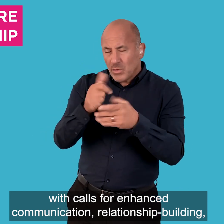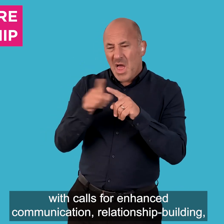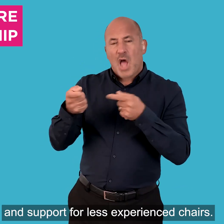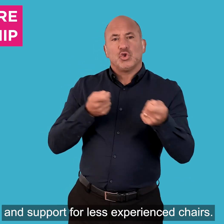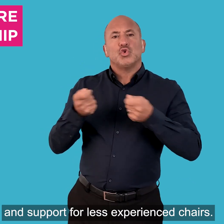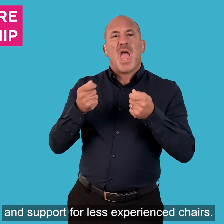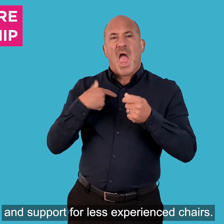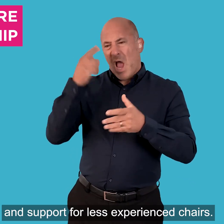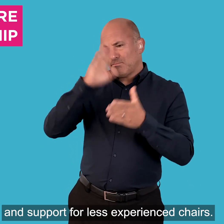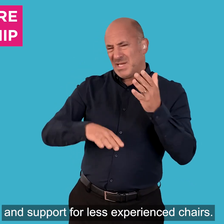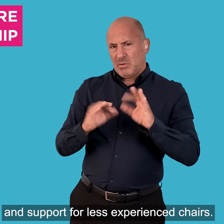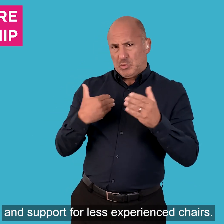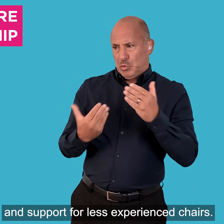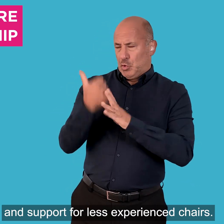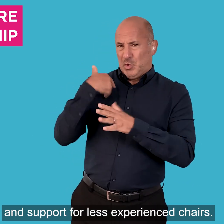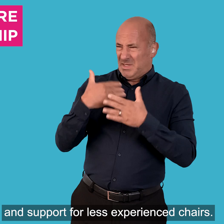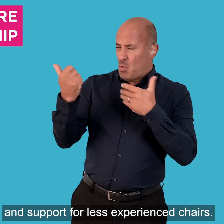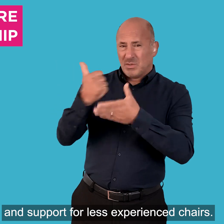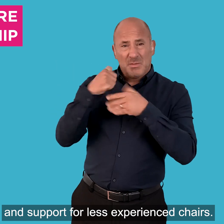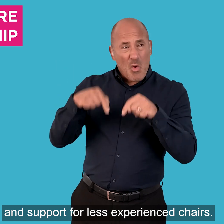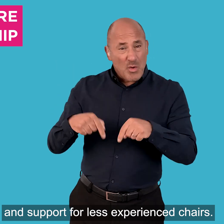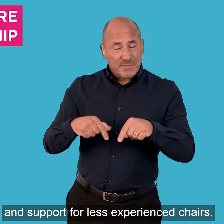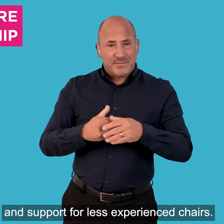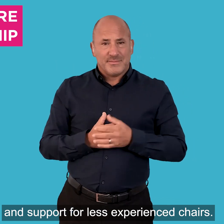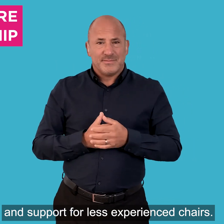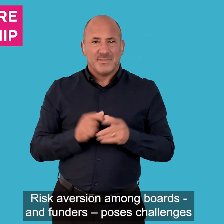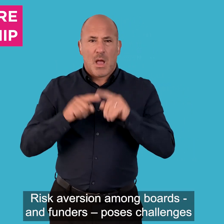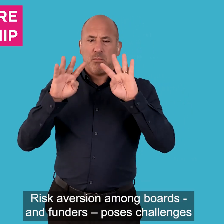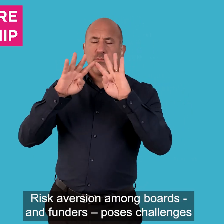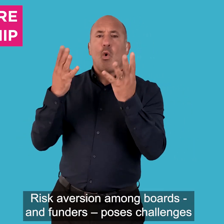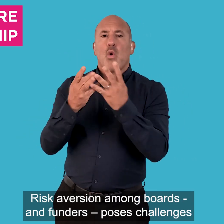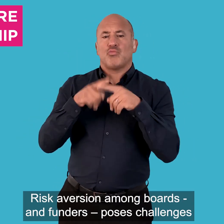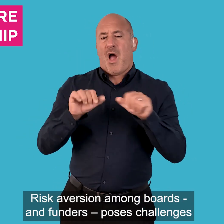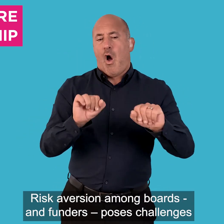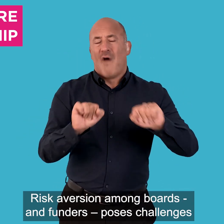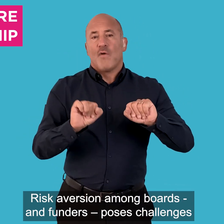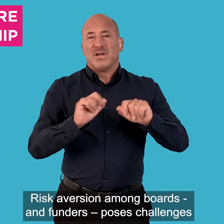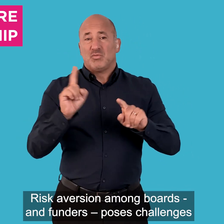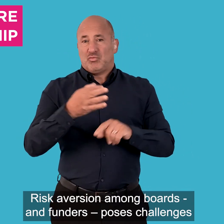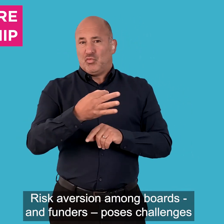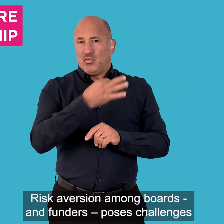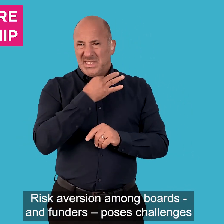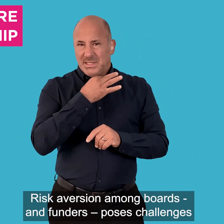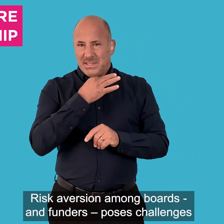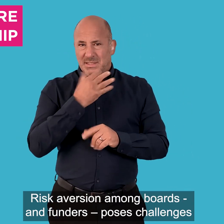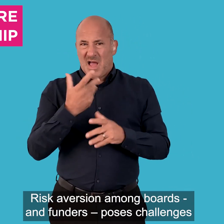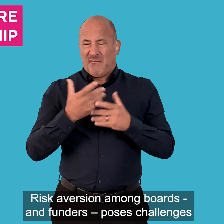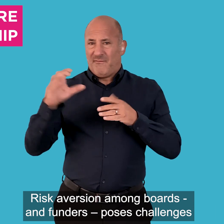building, and support for less experienced chairs. Risk aversion among boards and funders